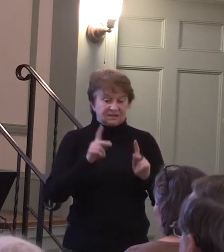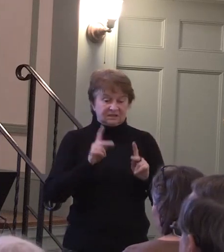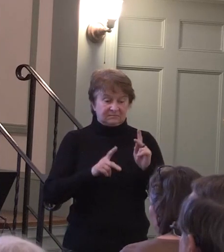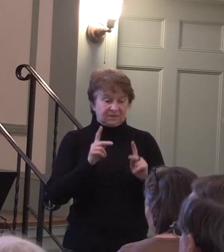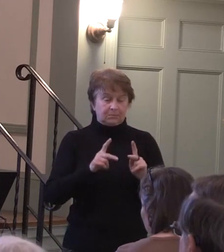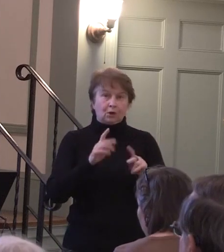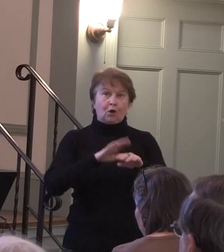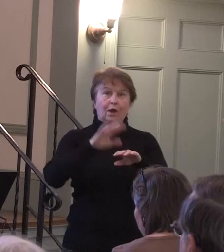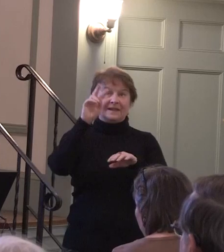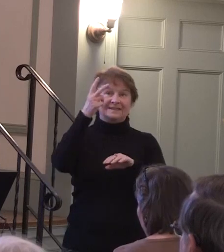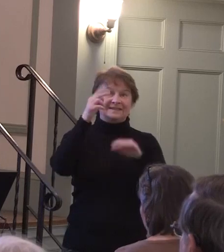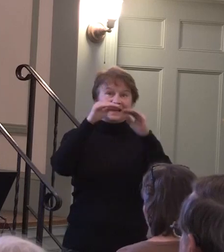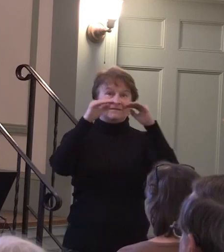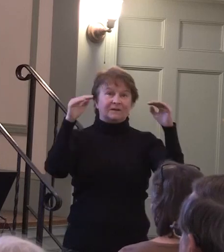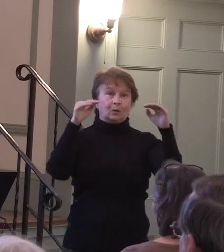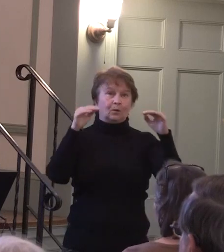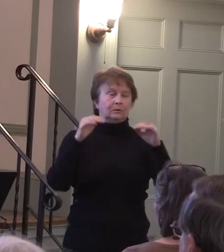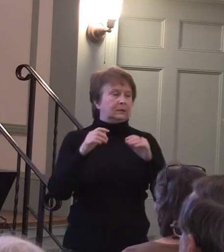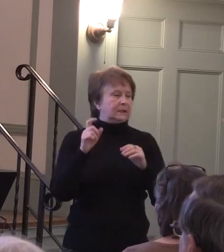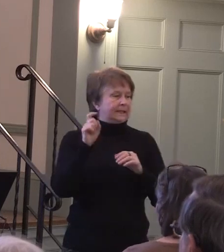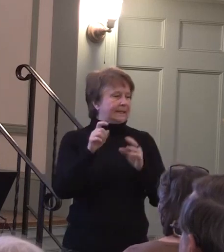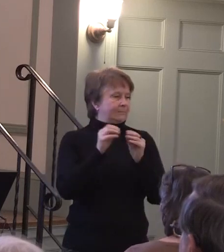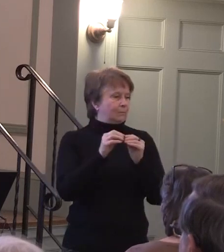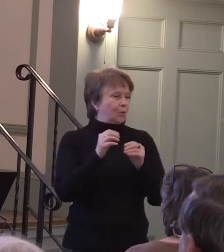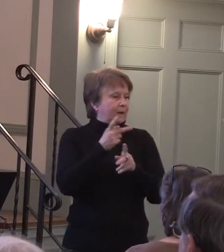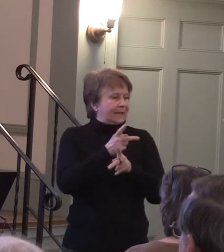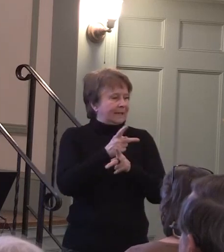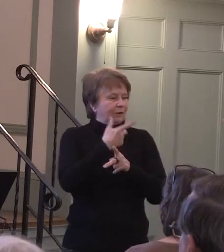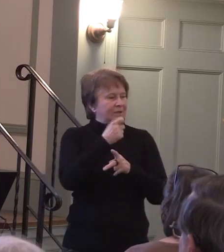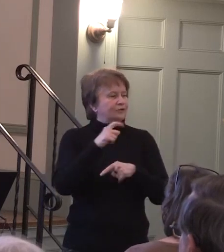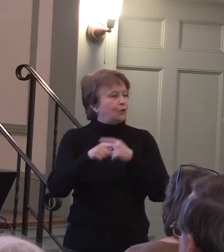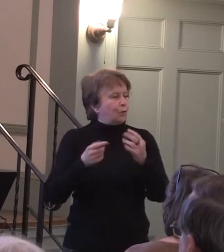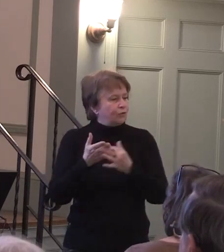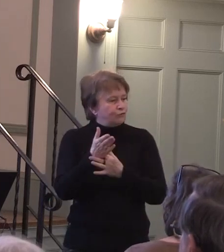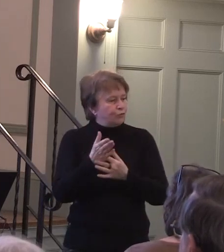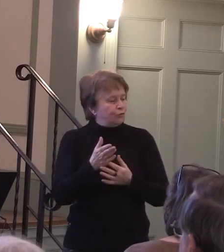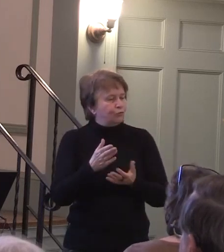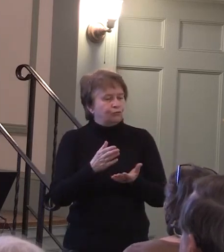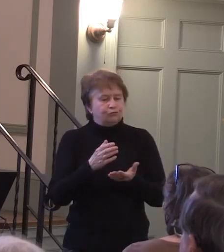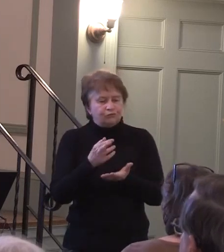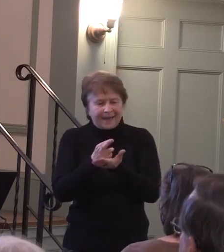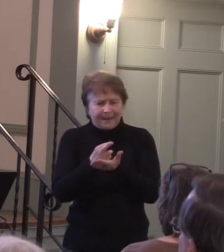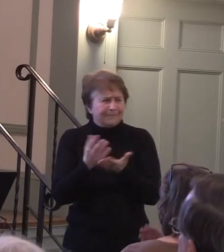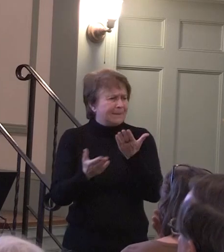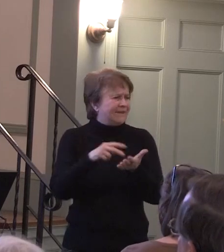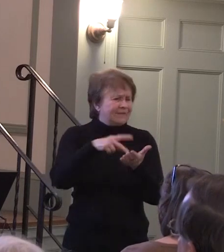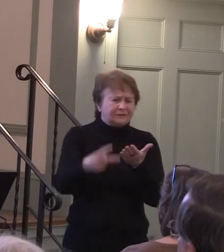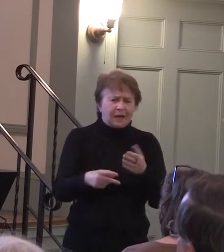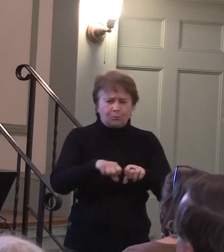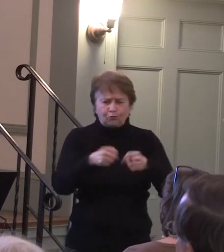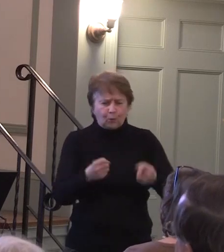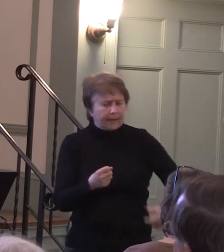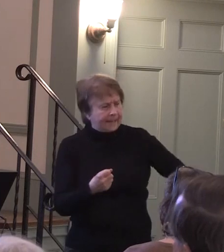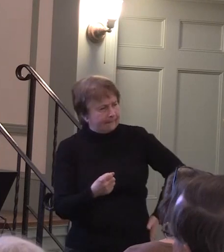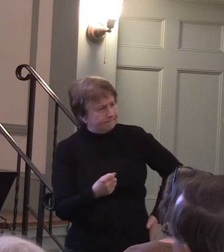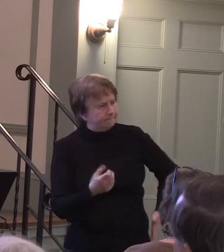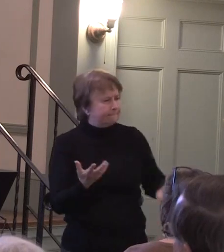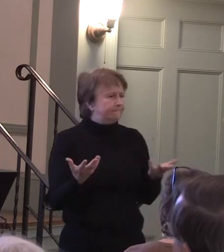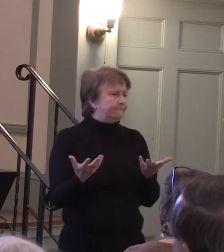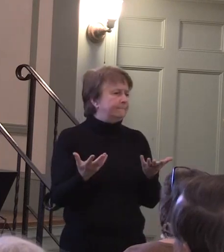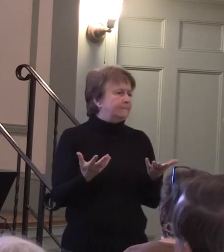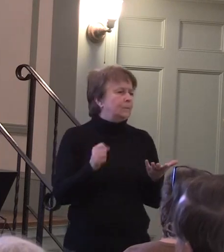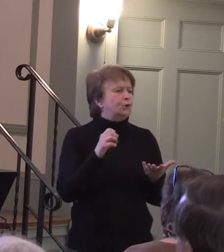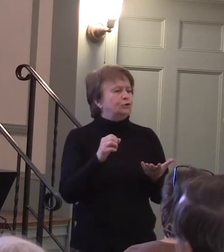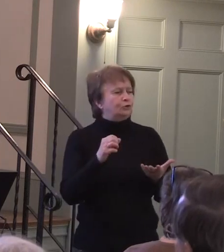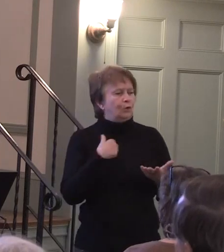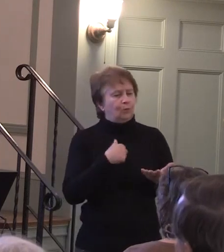on the second floor needing more care because they're going through rehab. Maybe they fell down, they broke their hip.